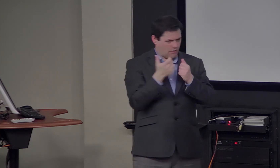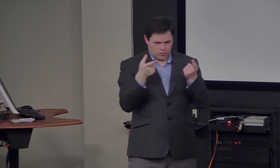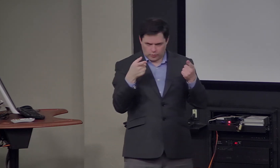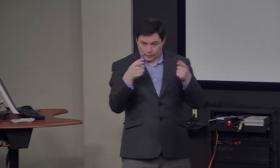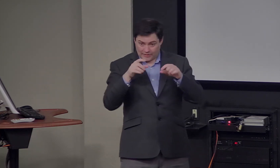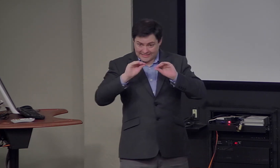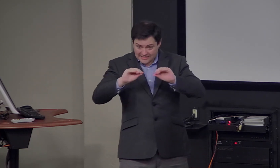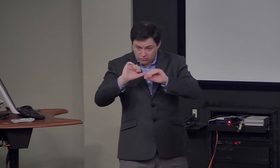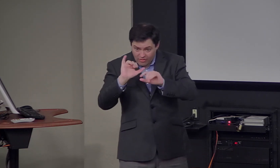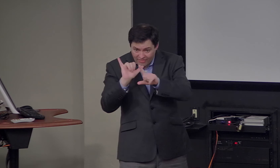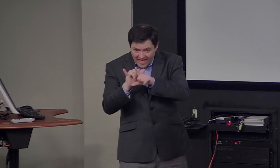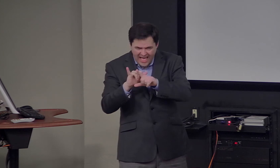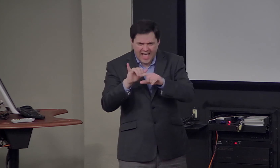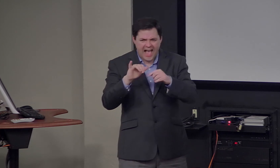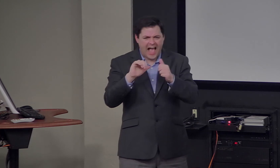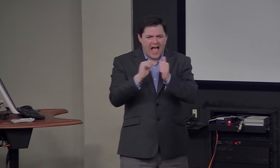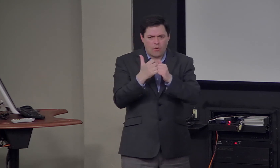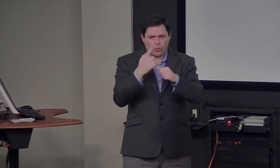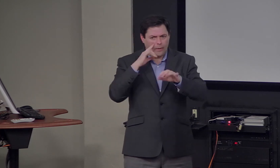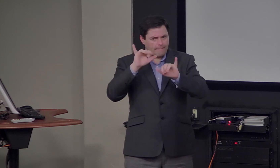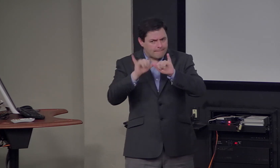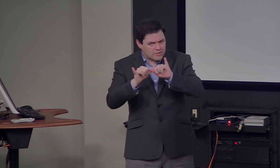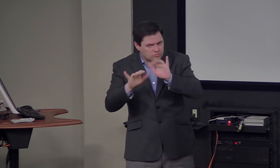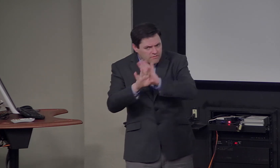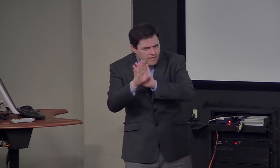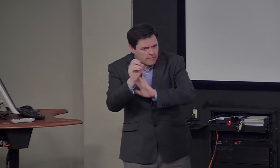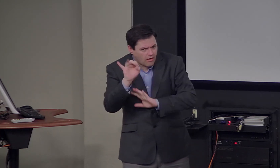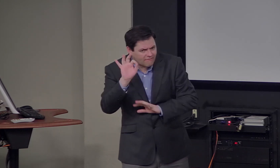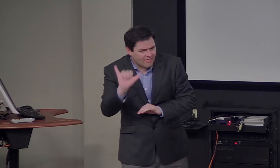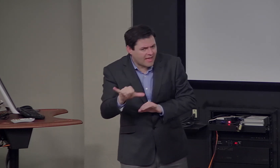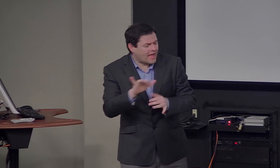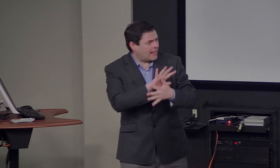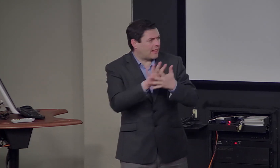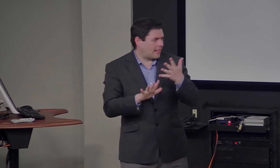360-degree perception of language and understand it.